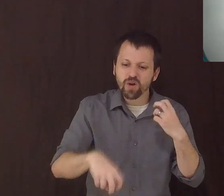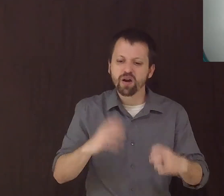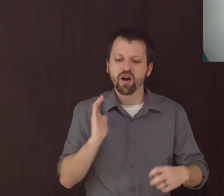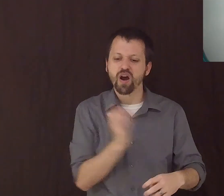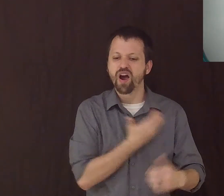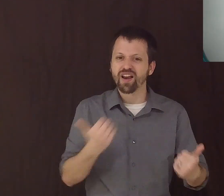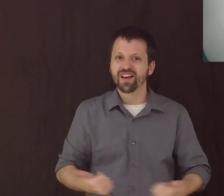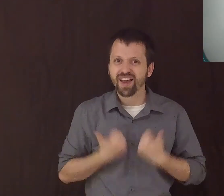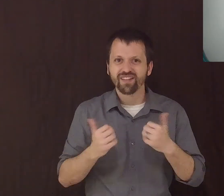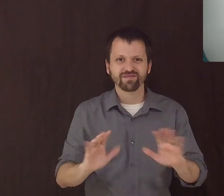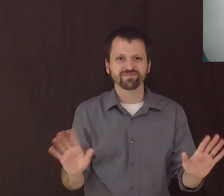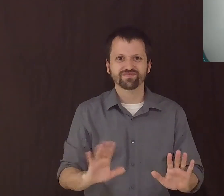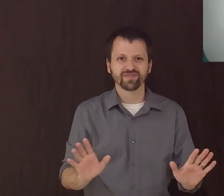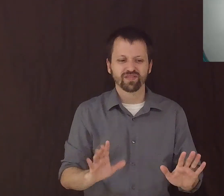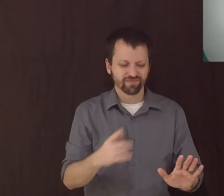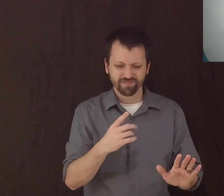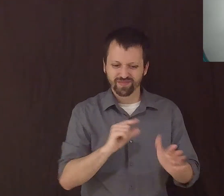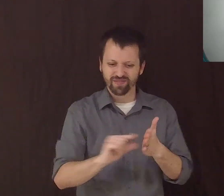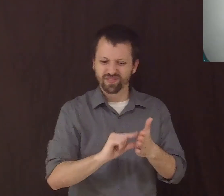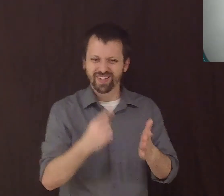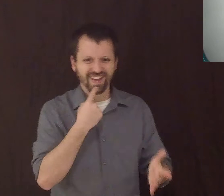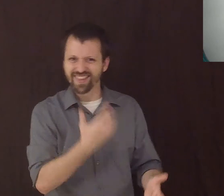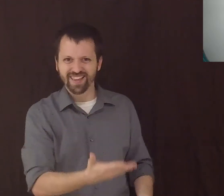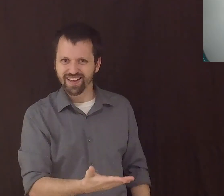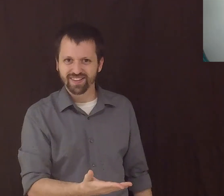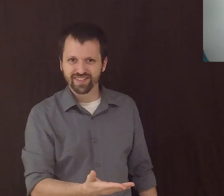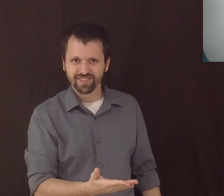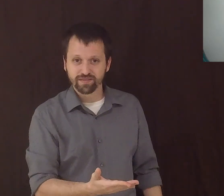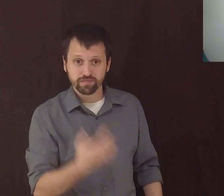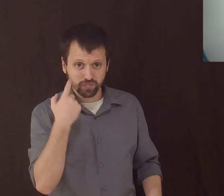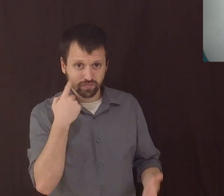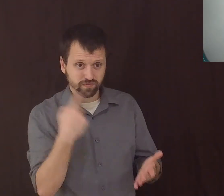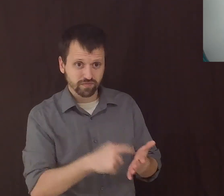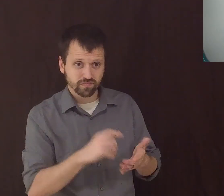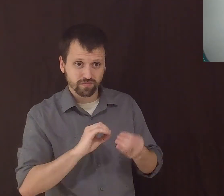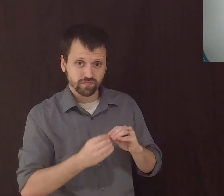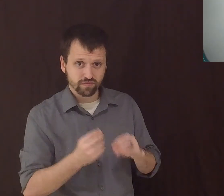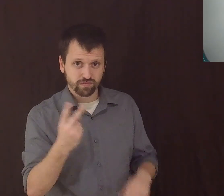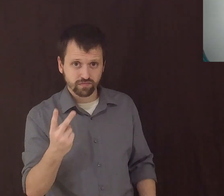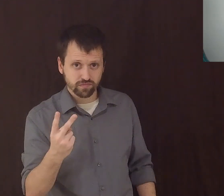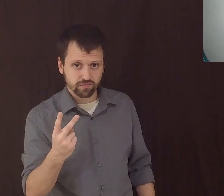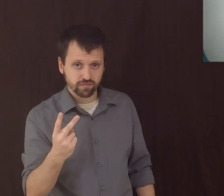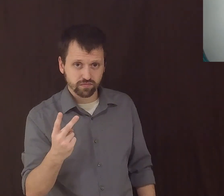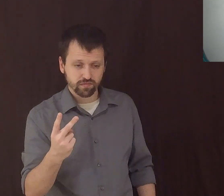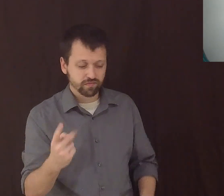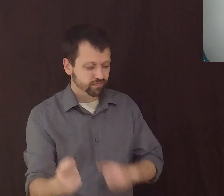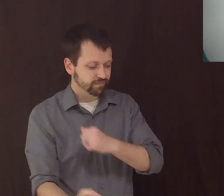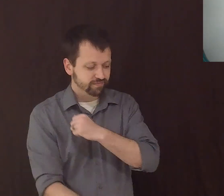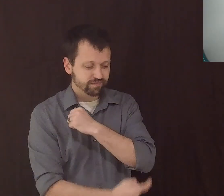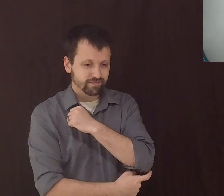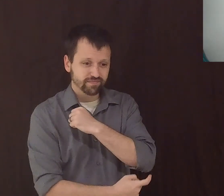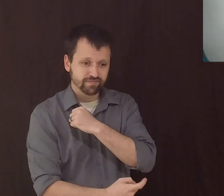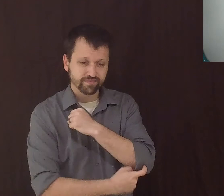lives. Number one, it doesn't say that. But number two, did you notice that the adversity or the